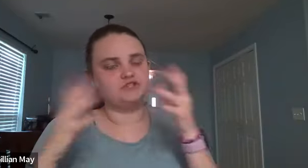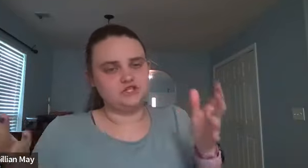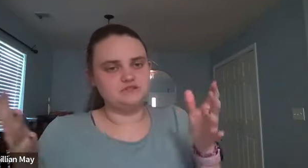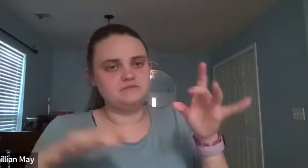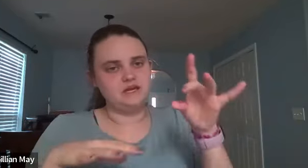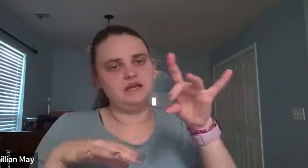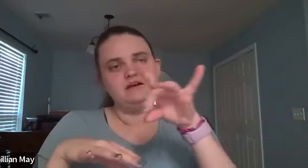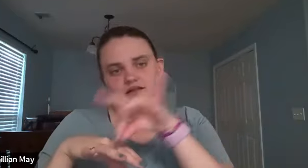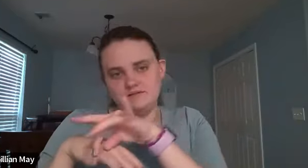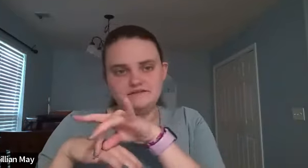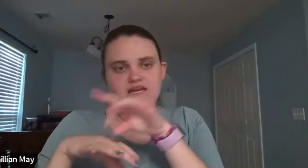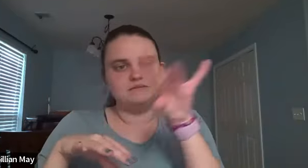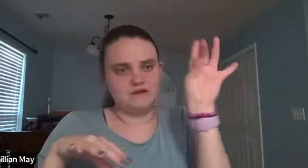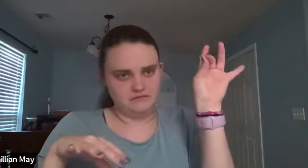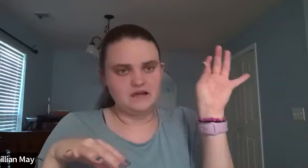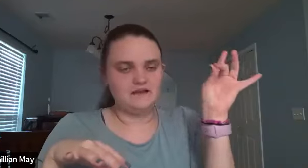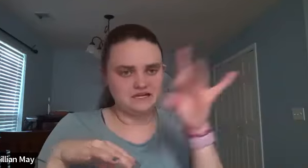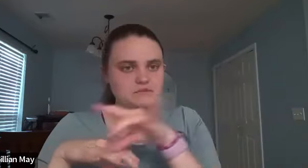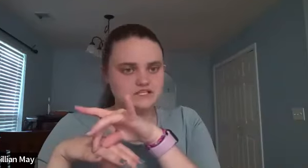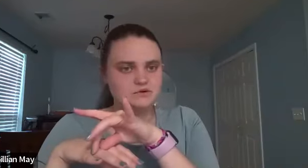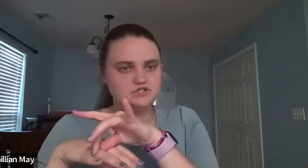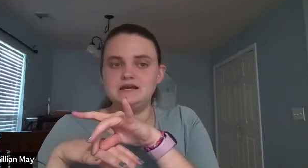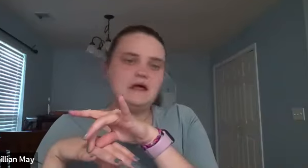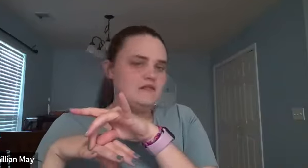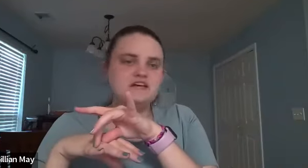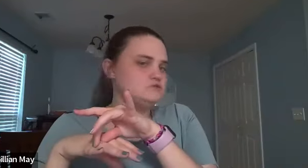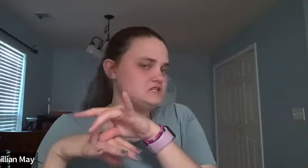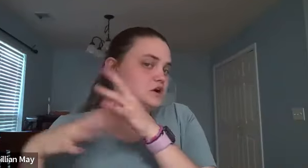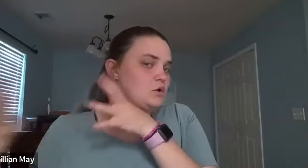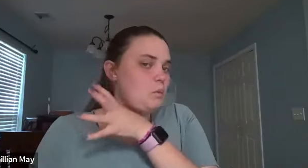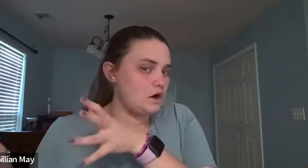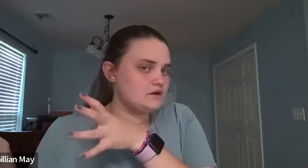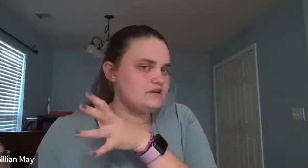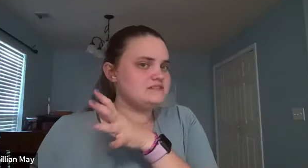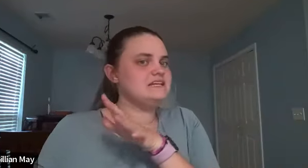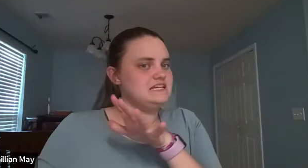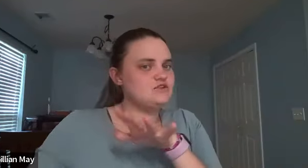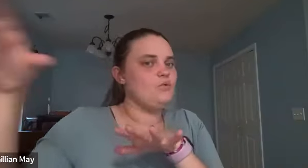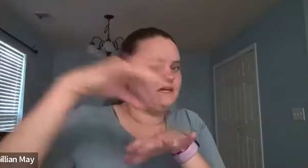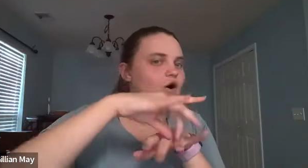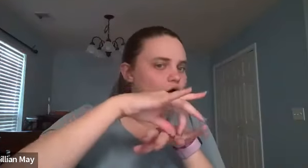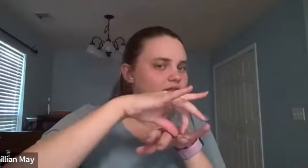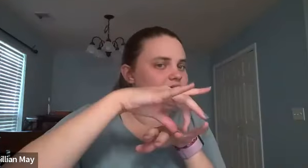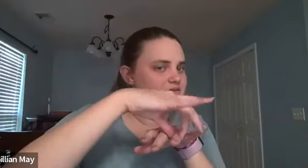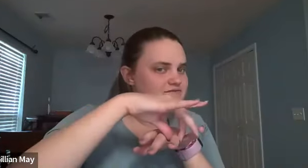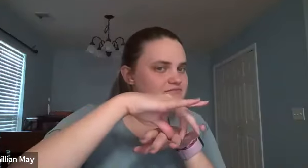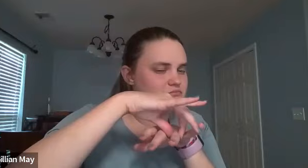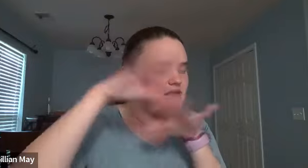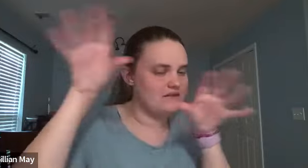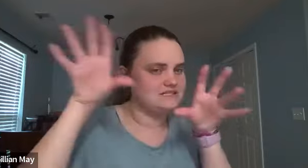just used to being left-handed. My left hand makes the motion. That's where it's not going to work, because it is only on the left, and at least in